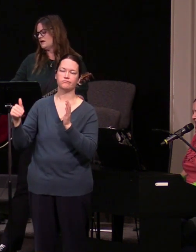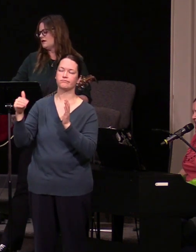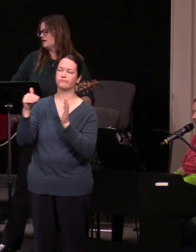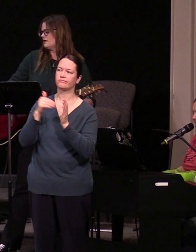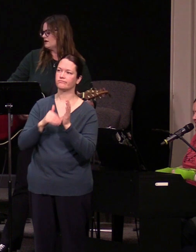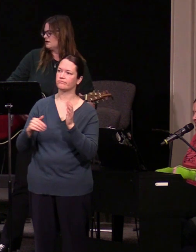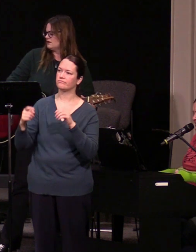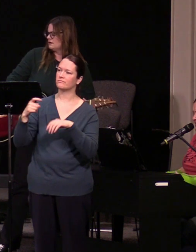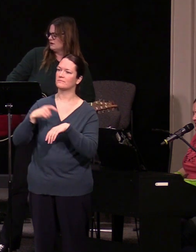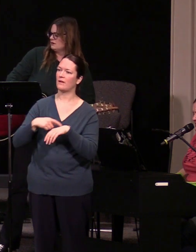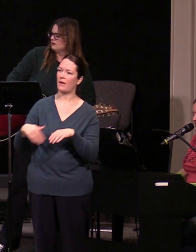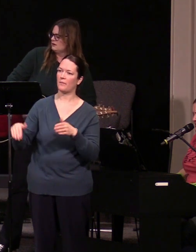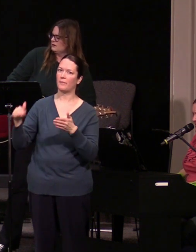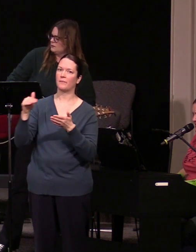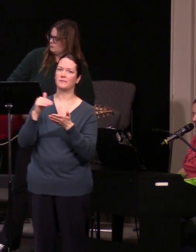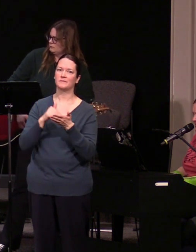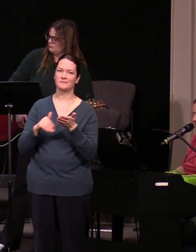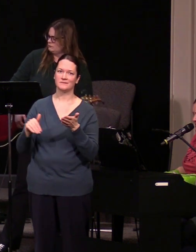100 billion times.